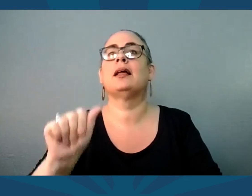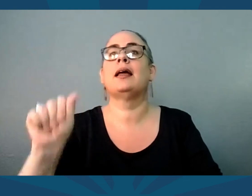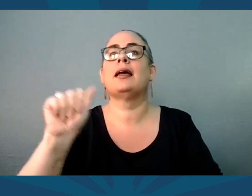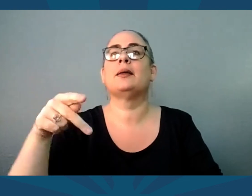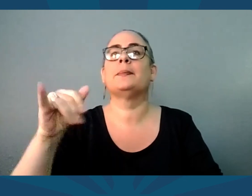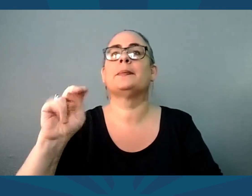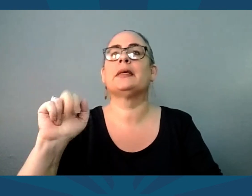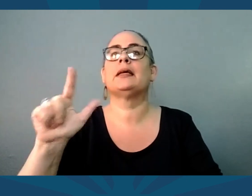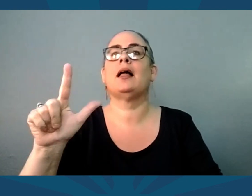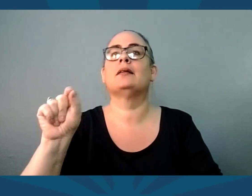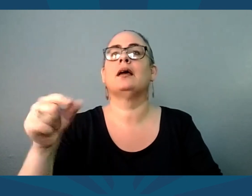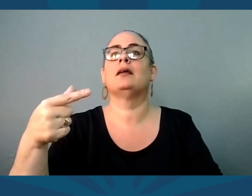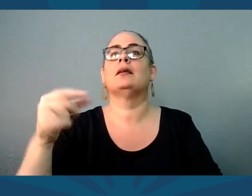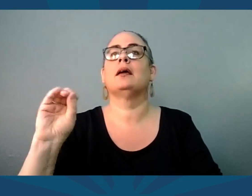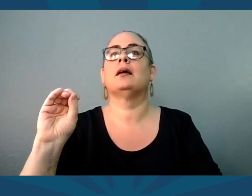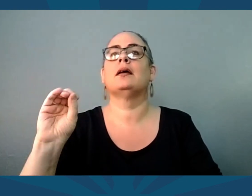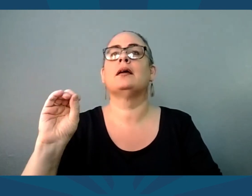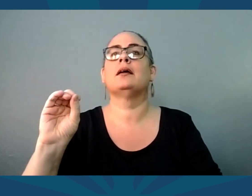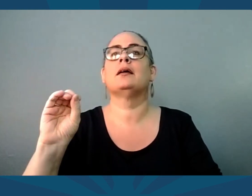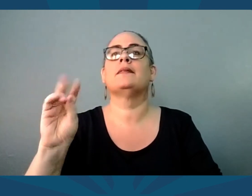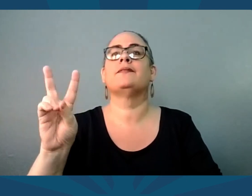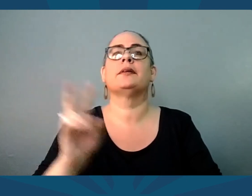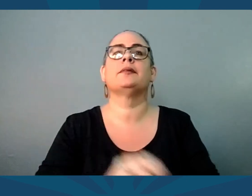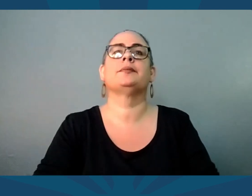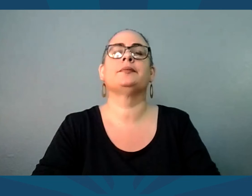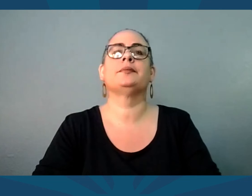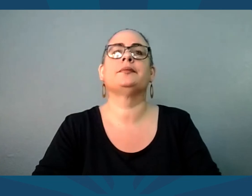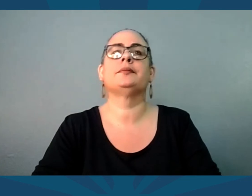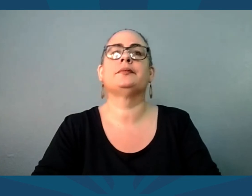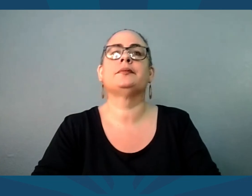PCelections_DL at pinal.gov.